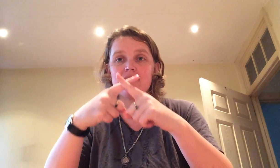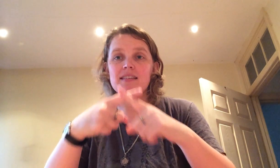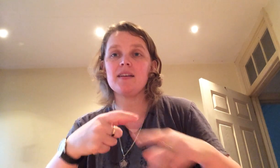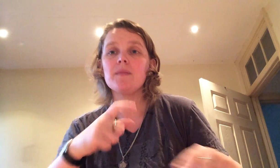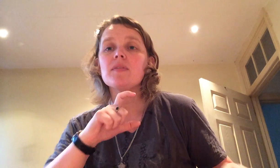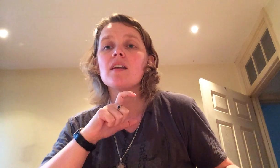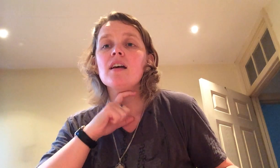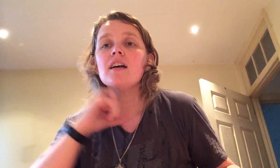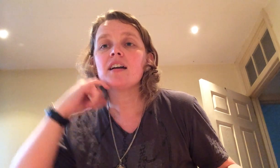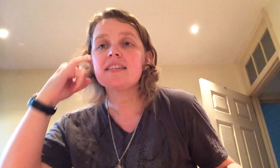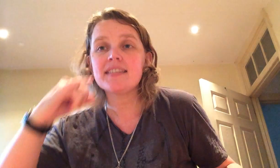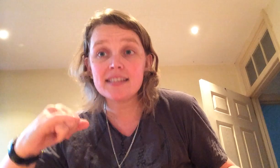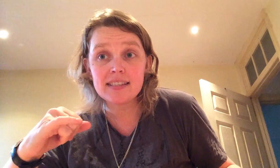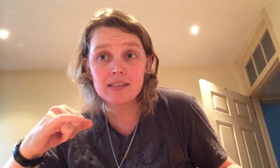X, X,